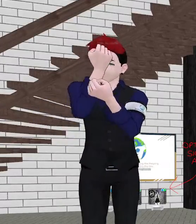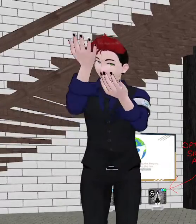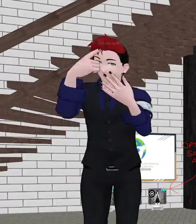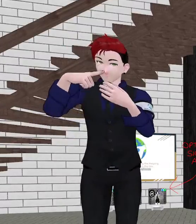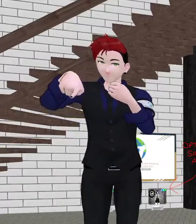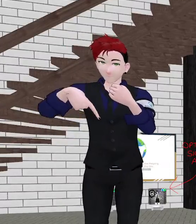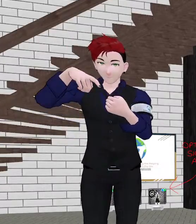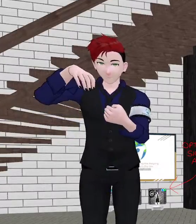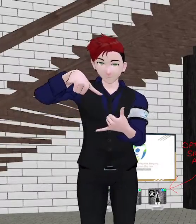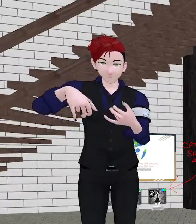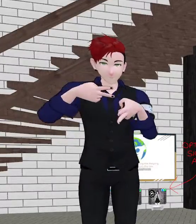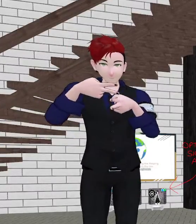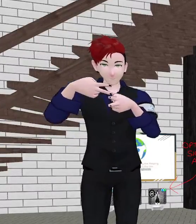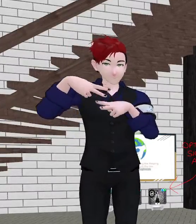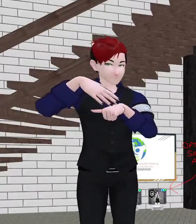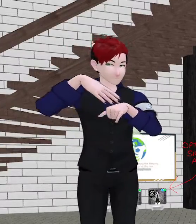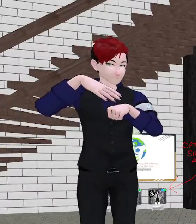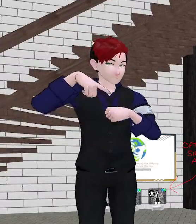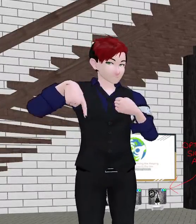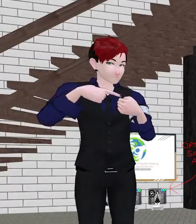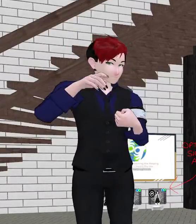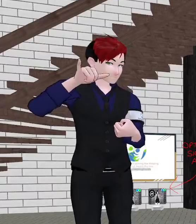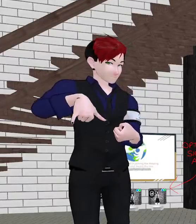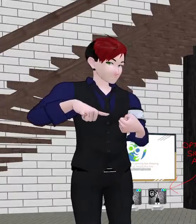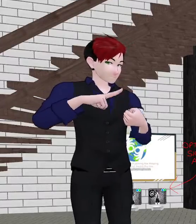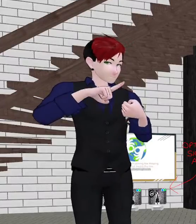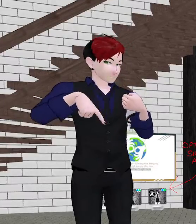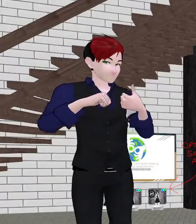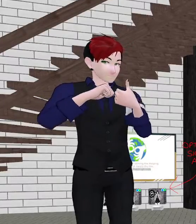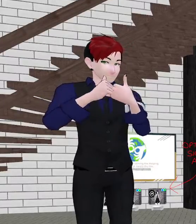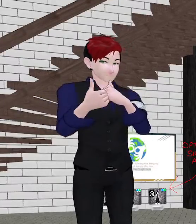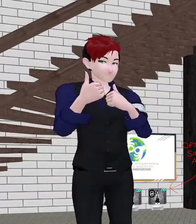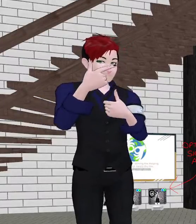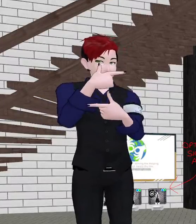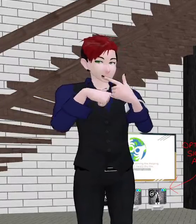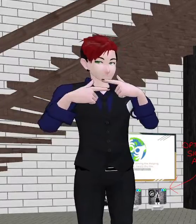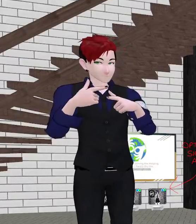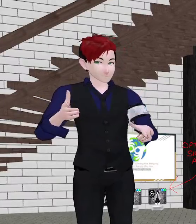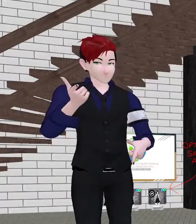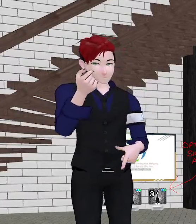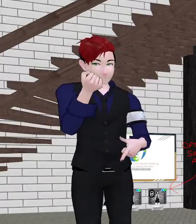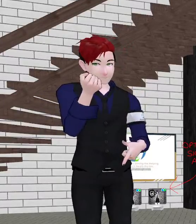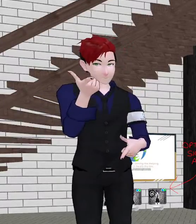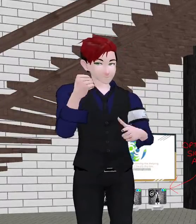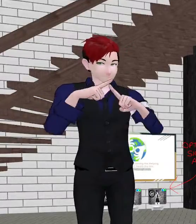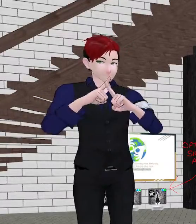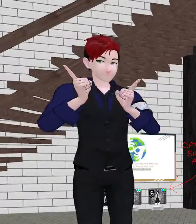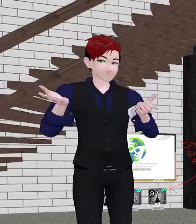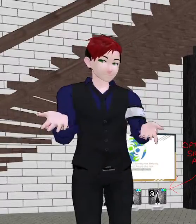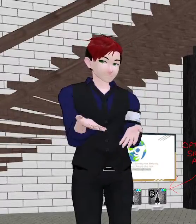on about how sign language is a little different used here in VR and in real